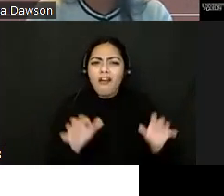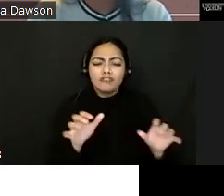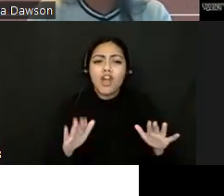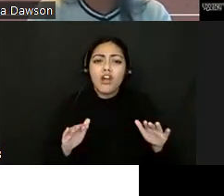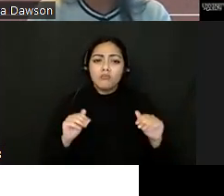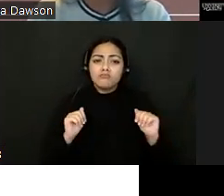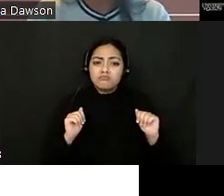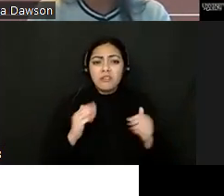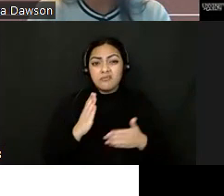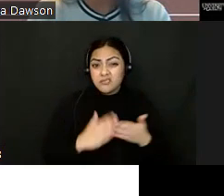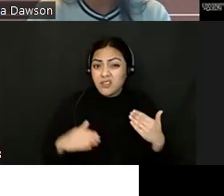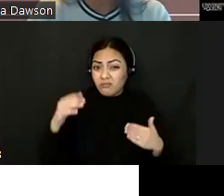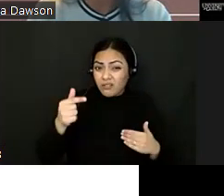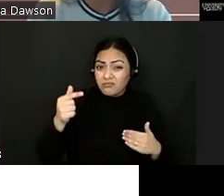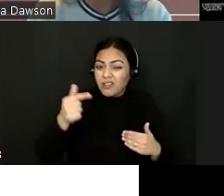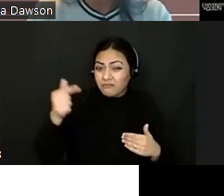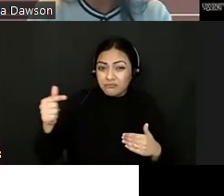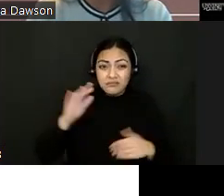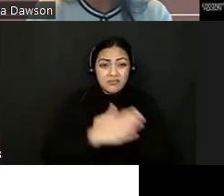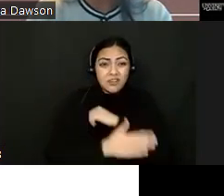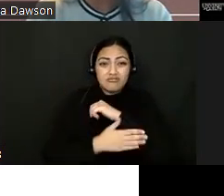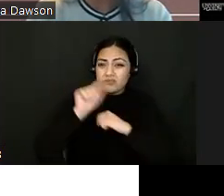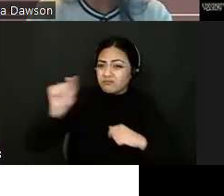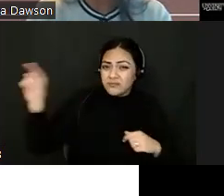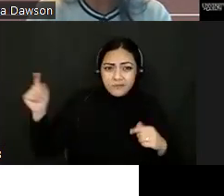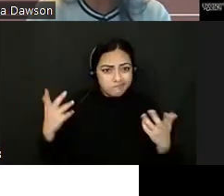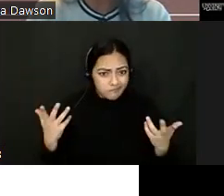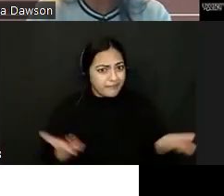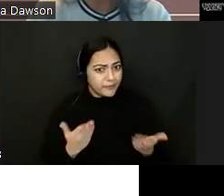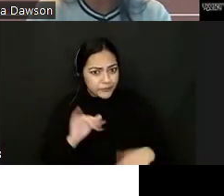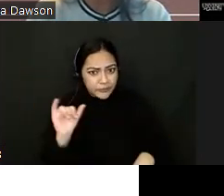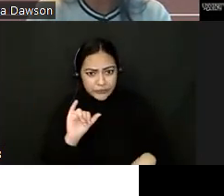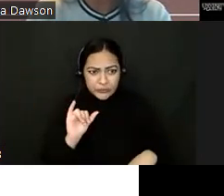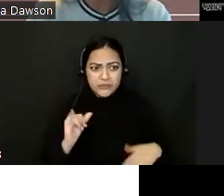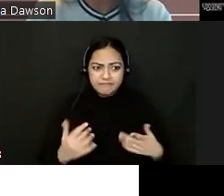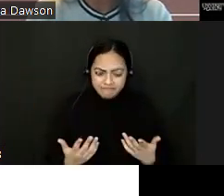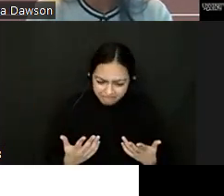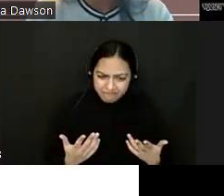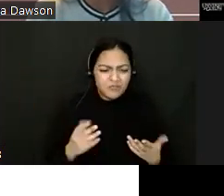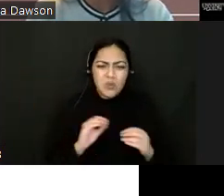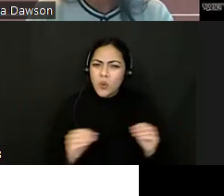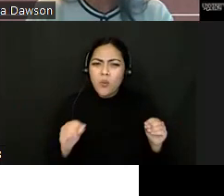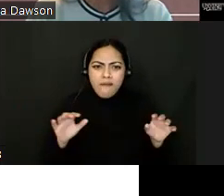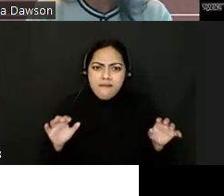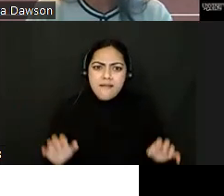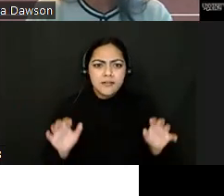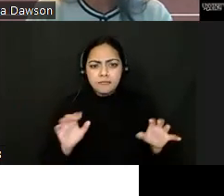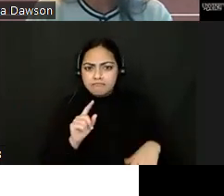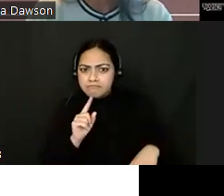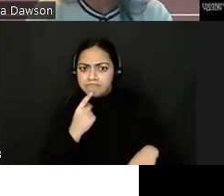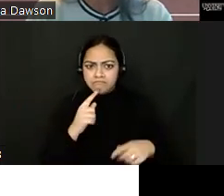countries, by our governments. This can be seen the most clearly in the lack of